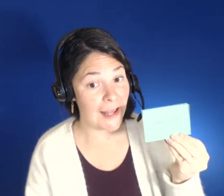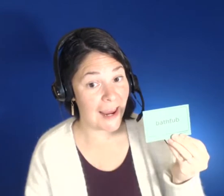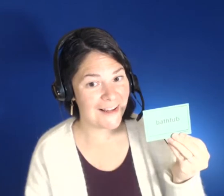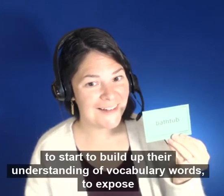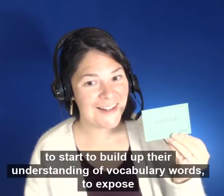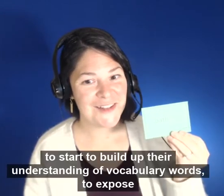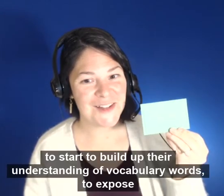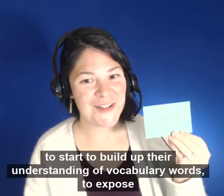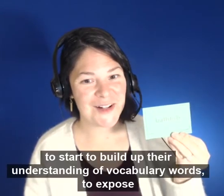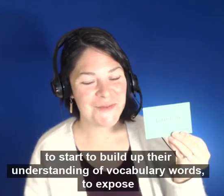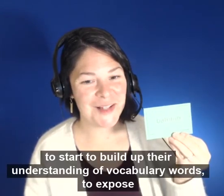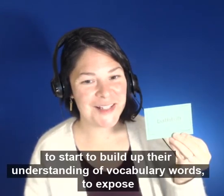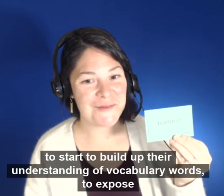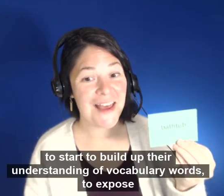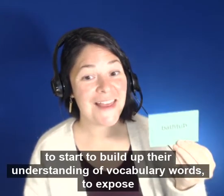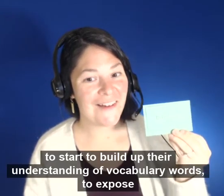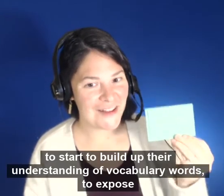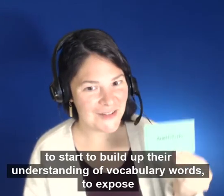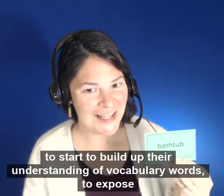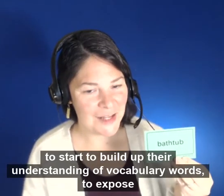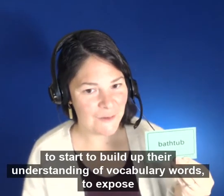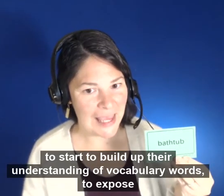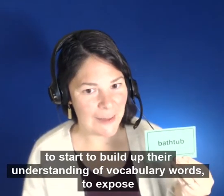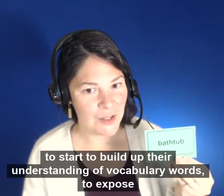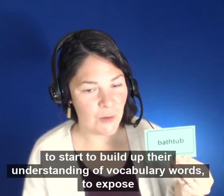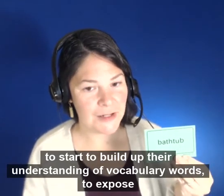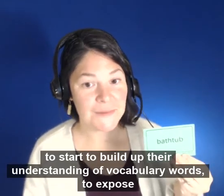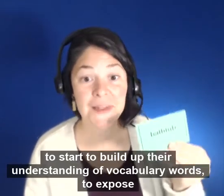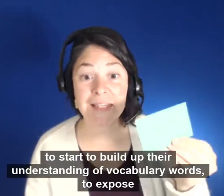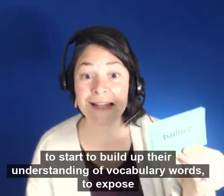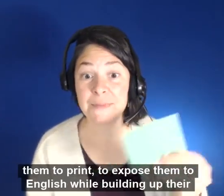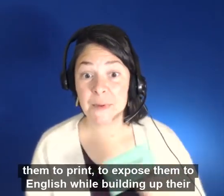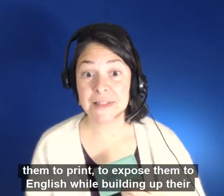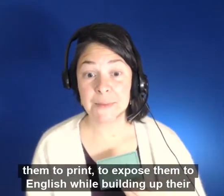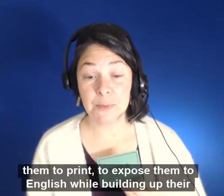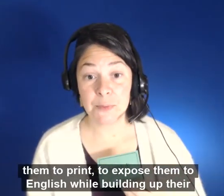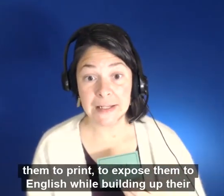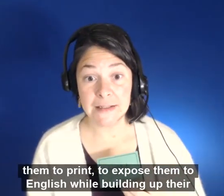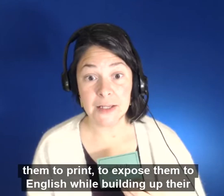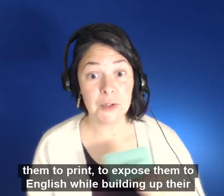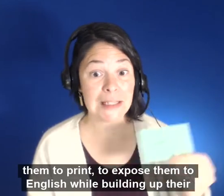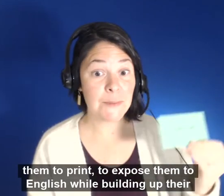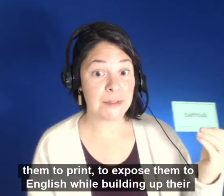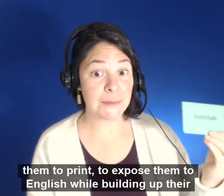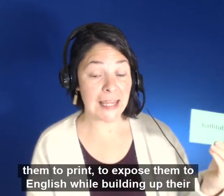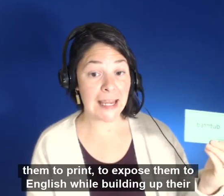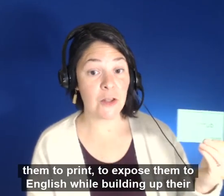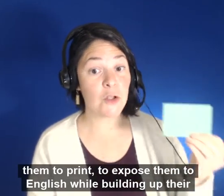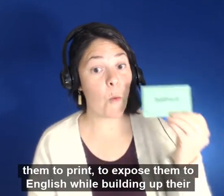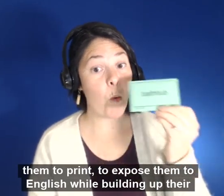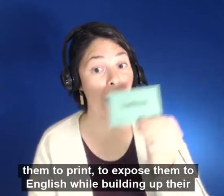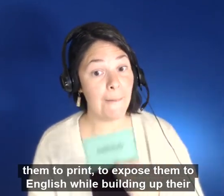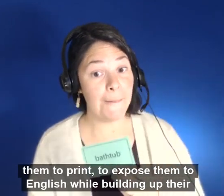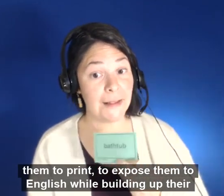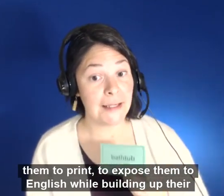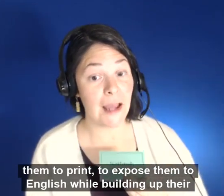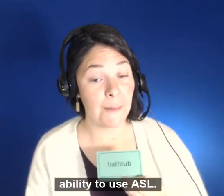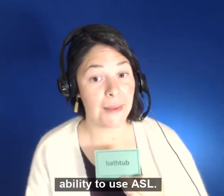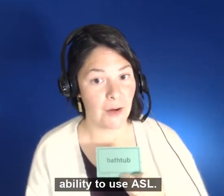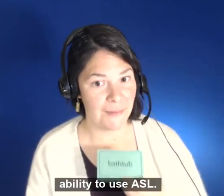today to start to build up their understanding of vocabulary words, to expose them to print, to expose them to English while building up their